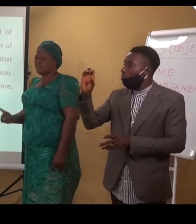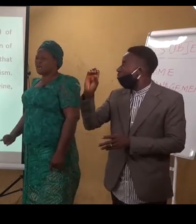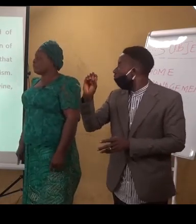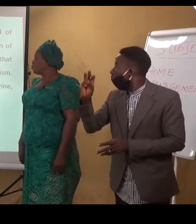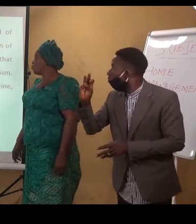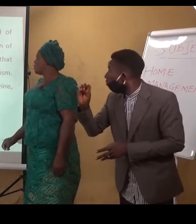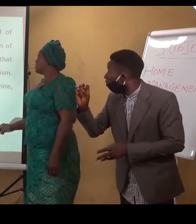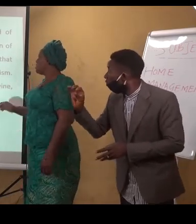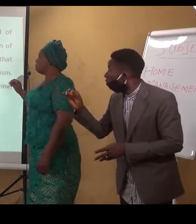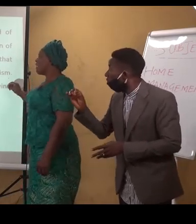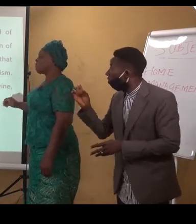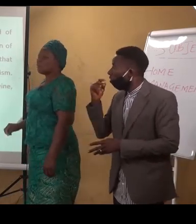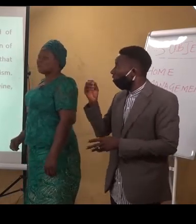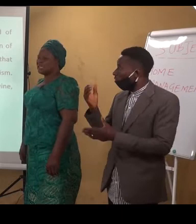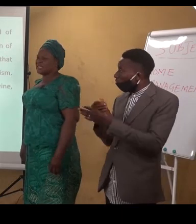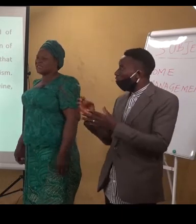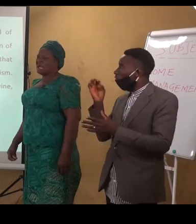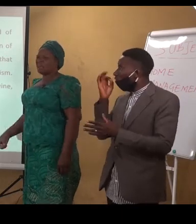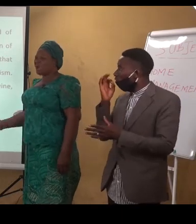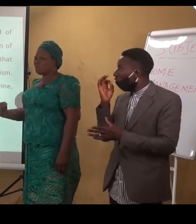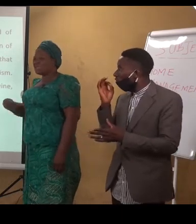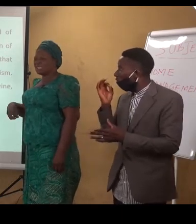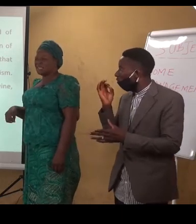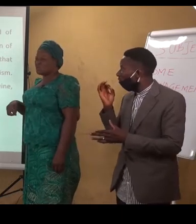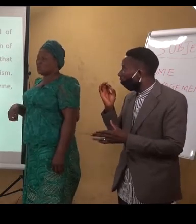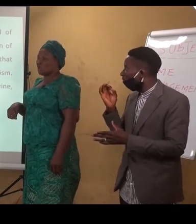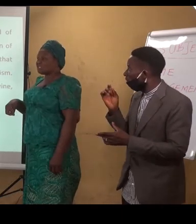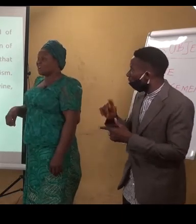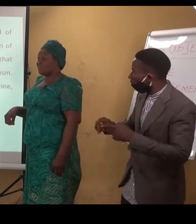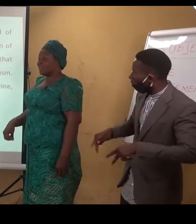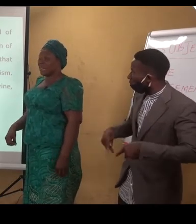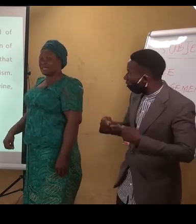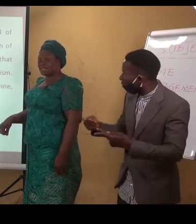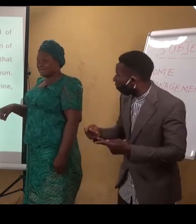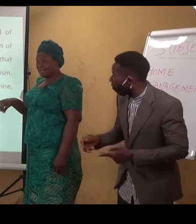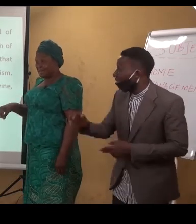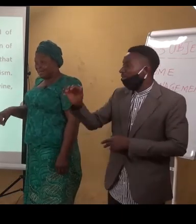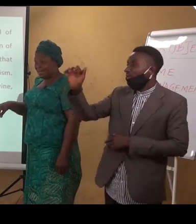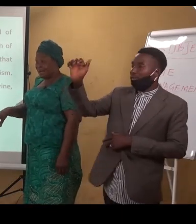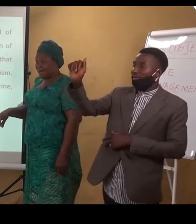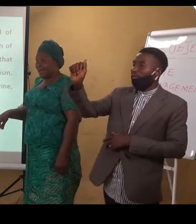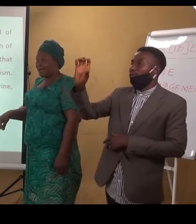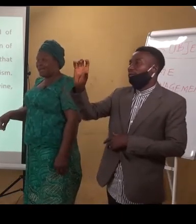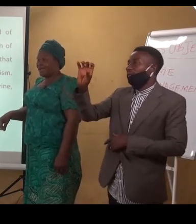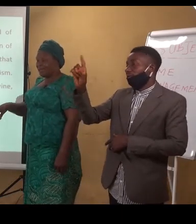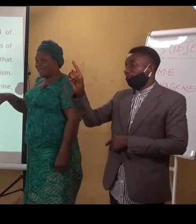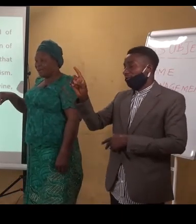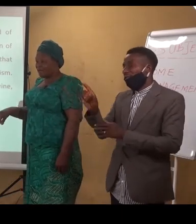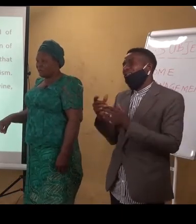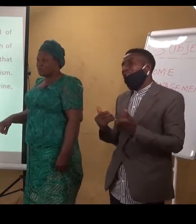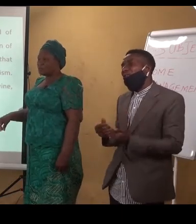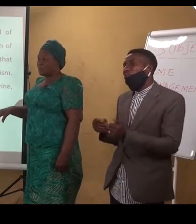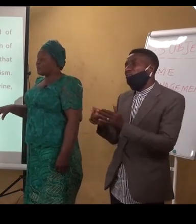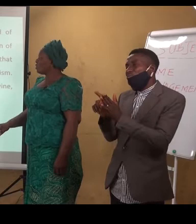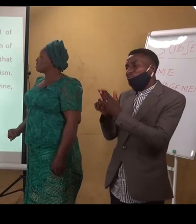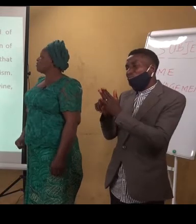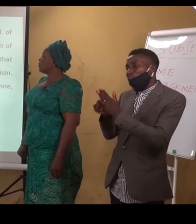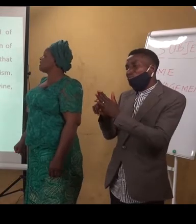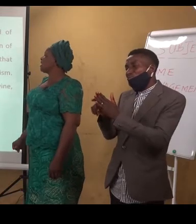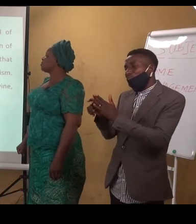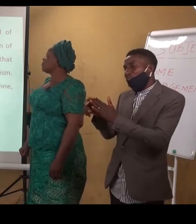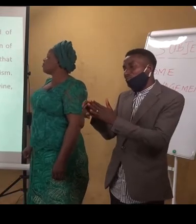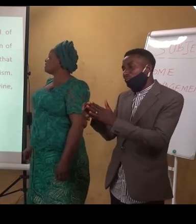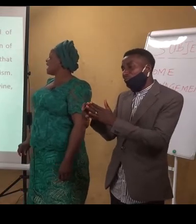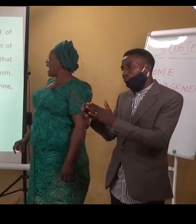what? Unfavorable to what? Microorganisms. Microorganisms could not thrive in that area, in that food, because